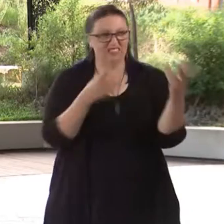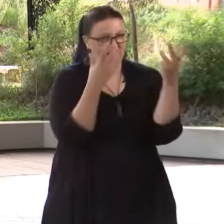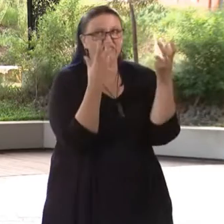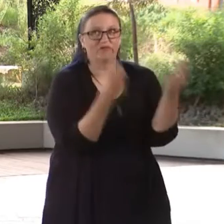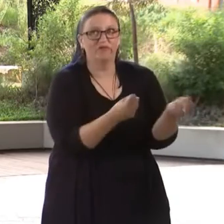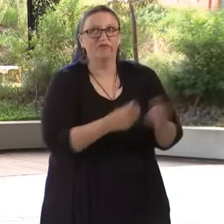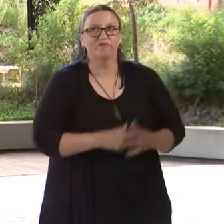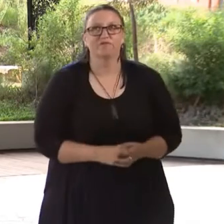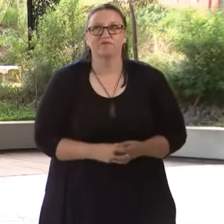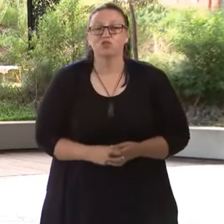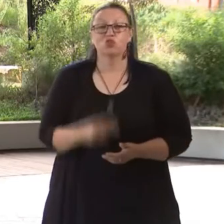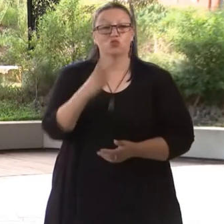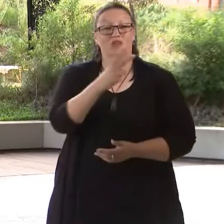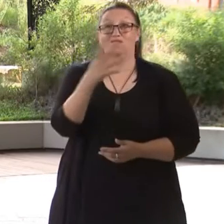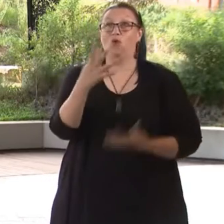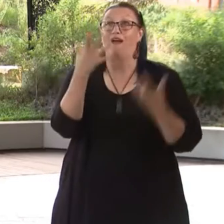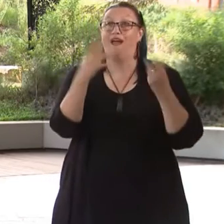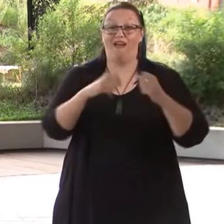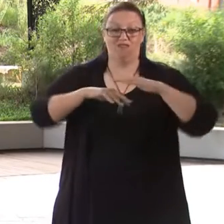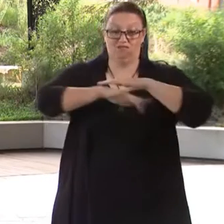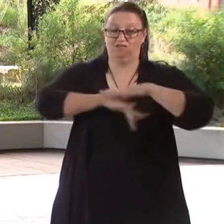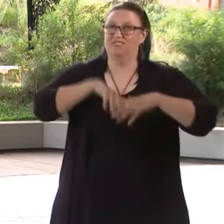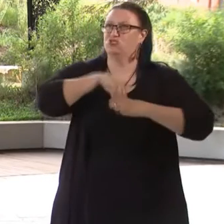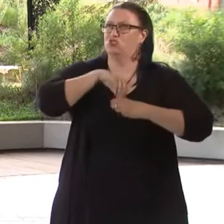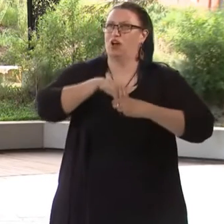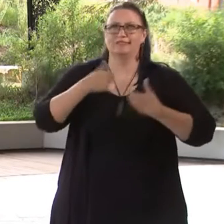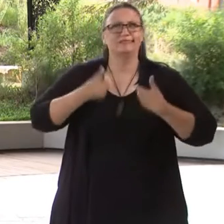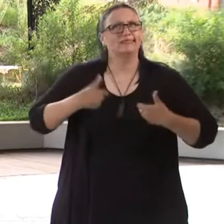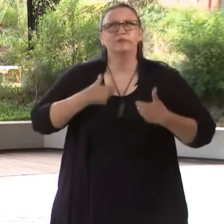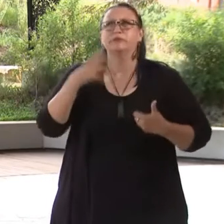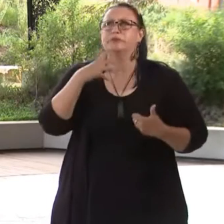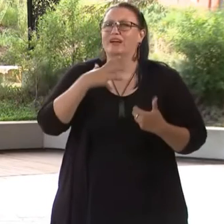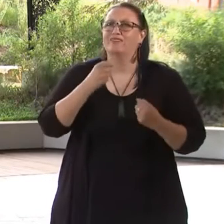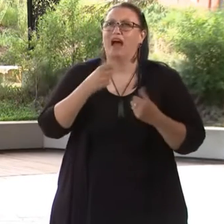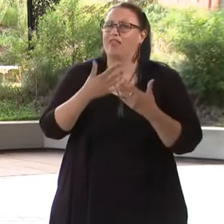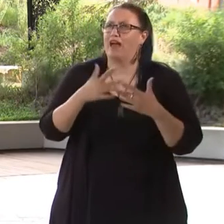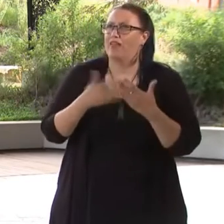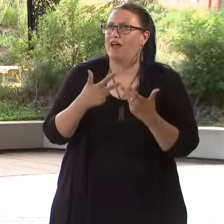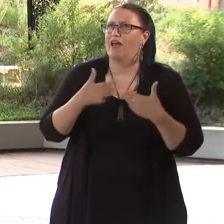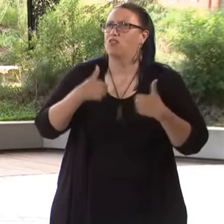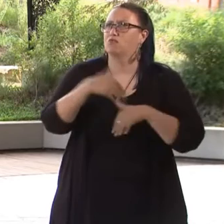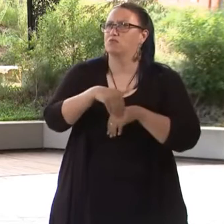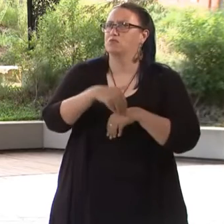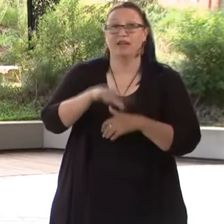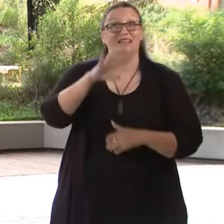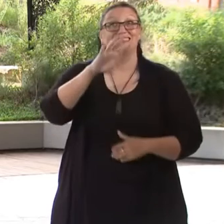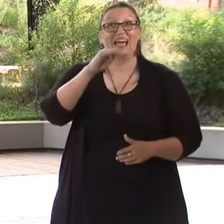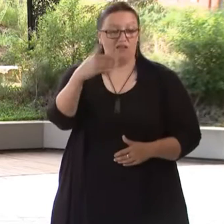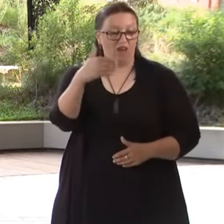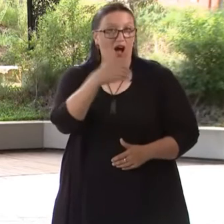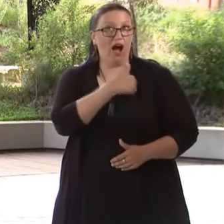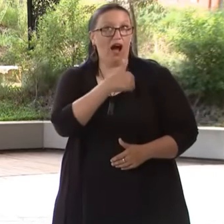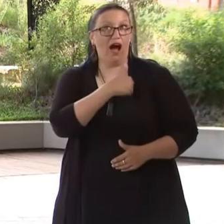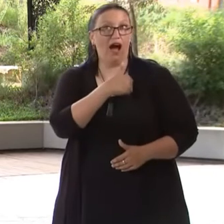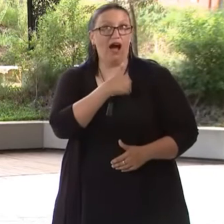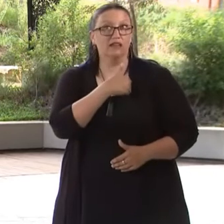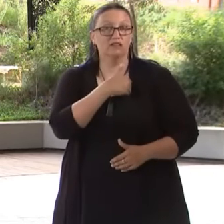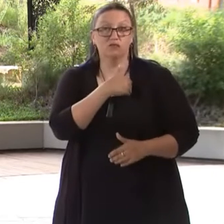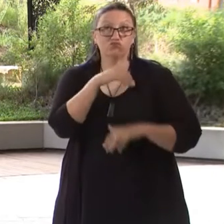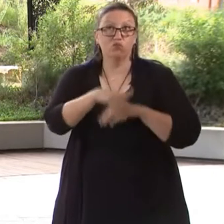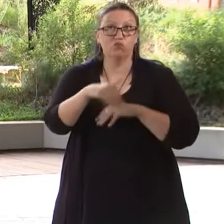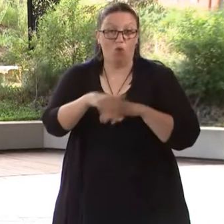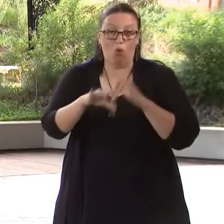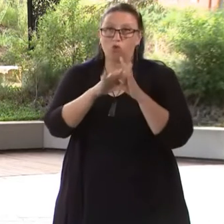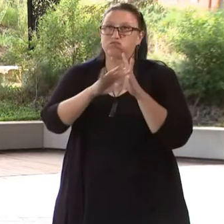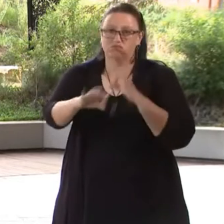But of the 24 that had underlying health conditions, 10 had significant heart or valvular